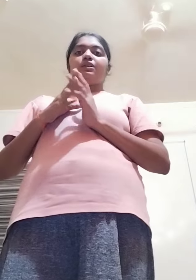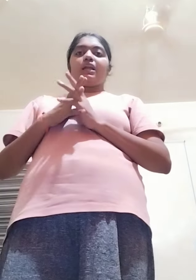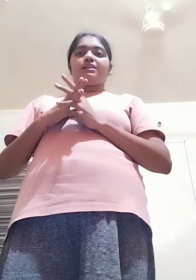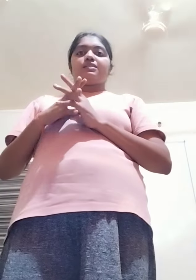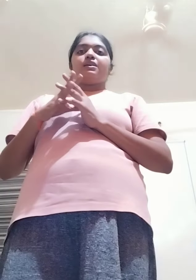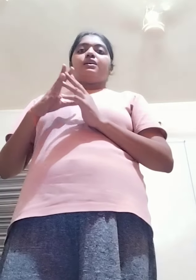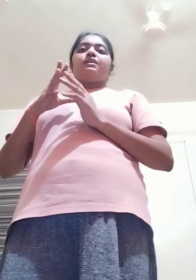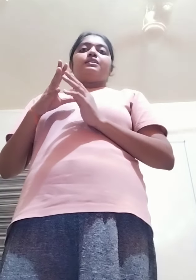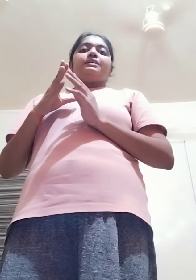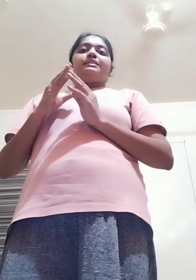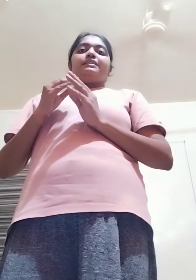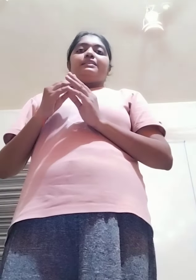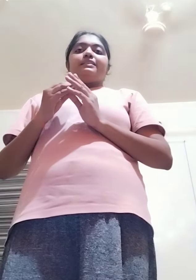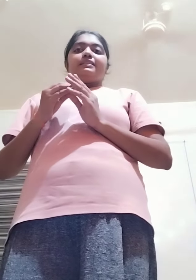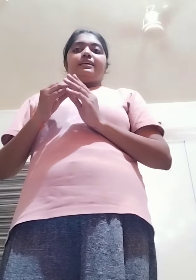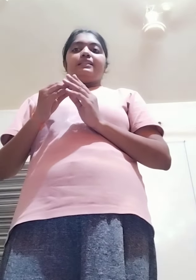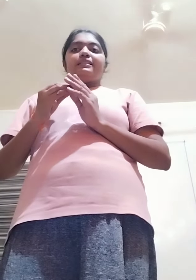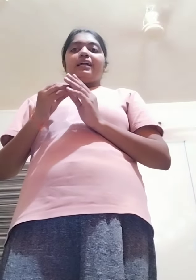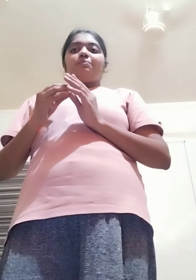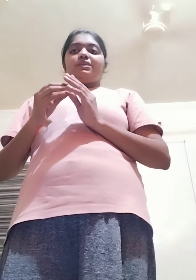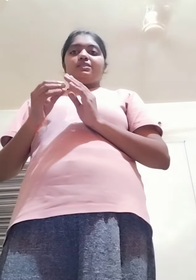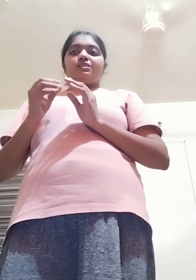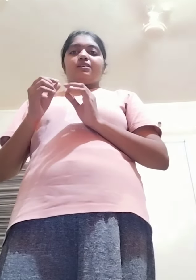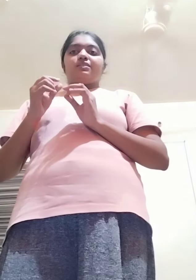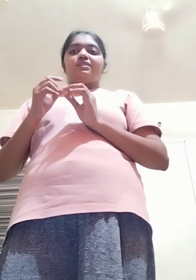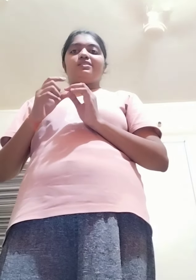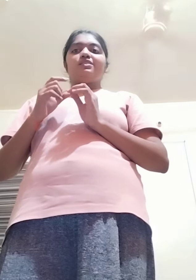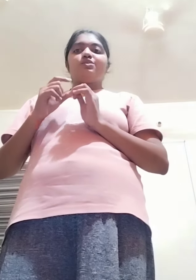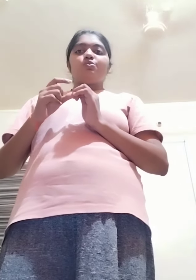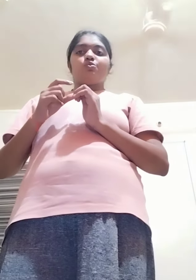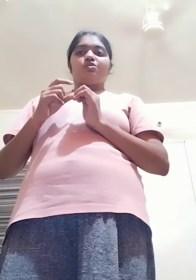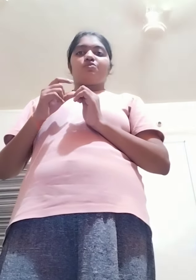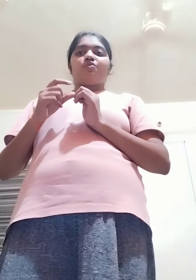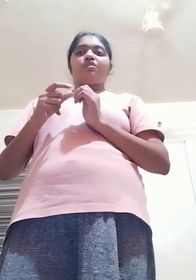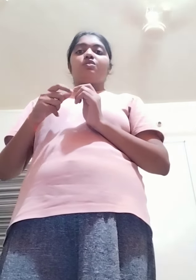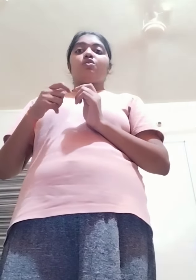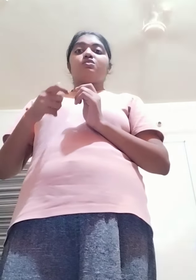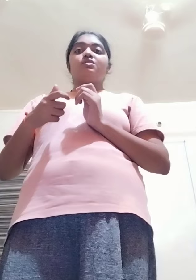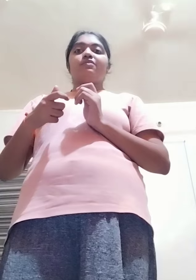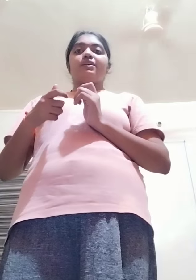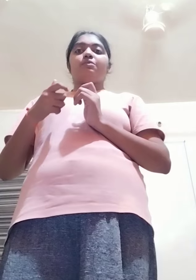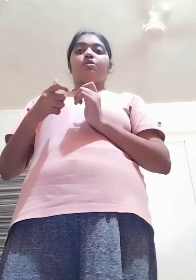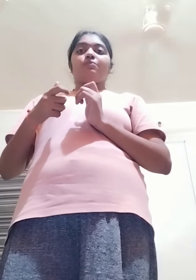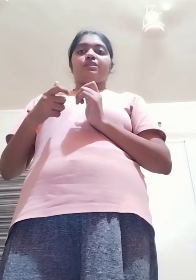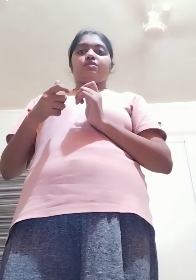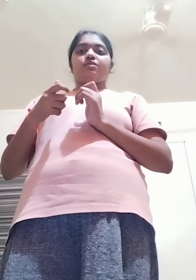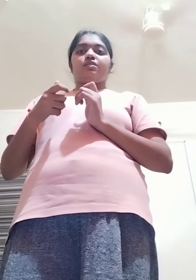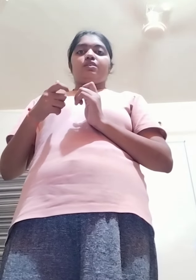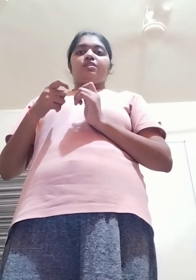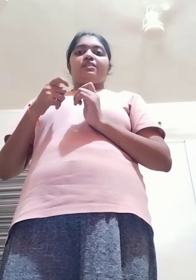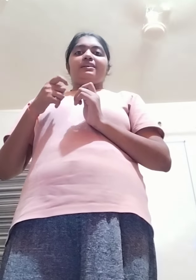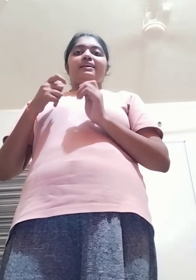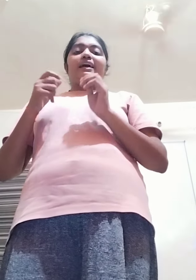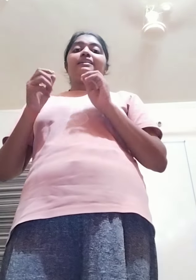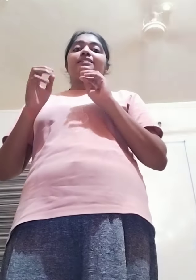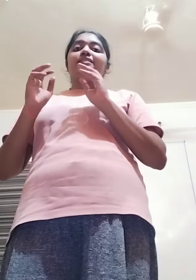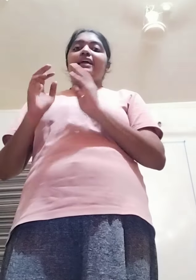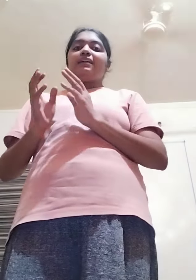class. That means this is used for the constant variable or method, and that